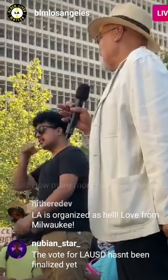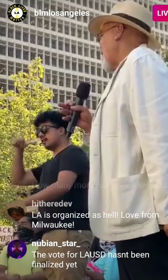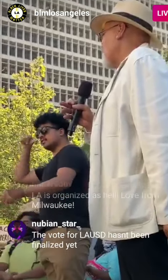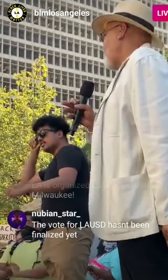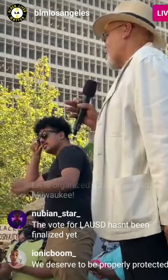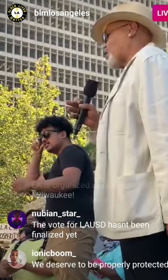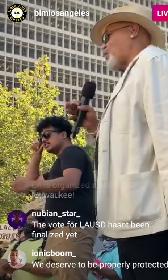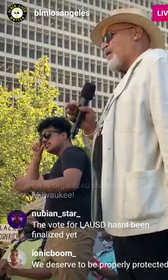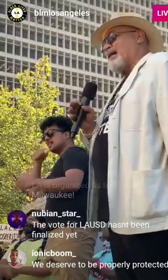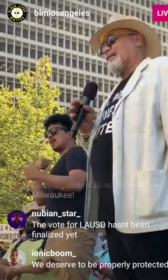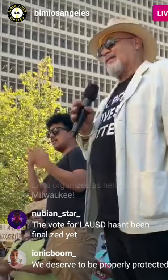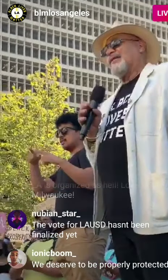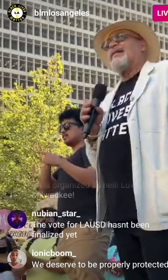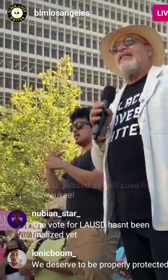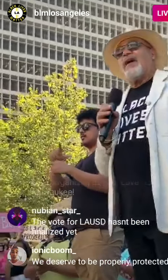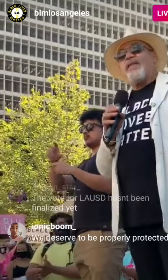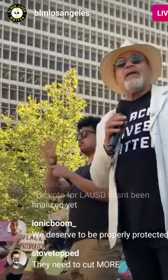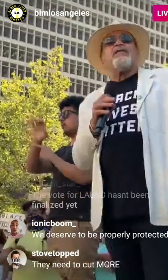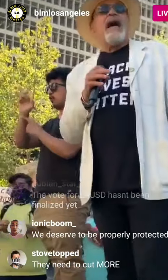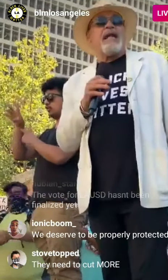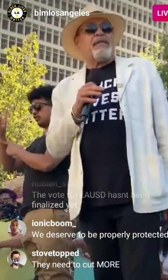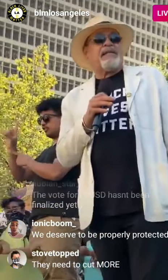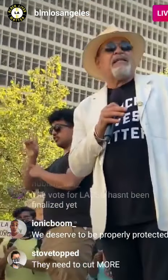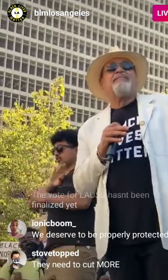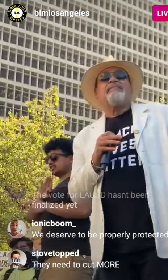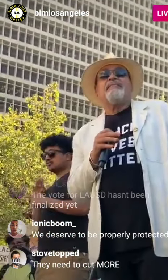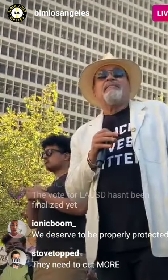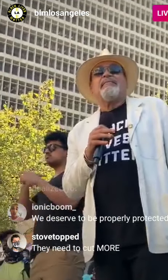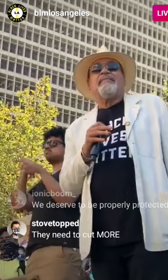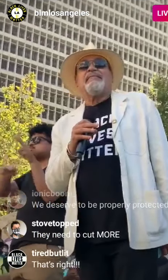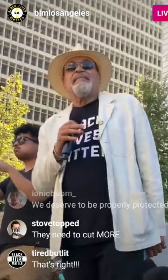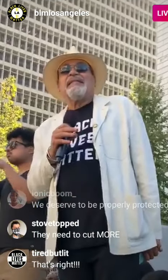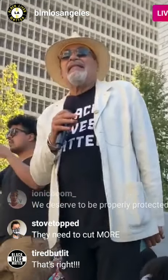Yesterday, at the Board of Supervisors, they voted unanimously